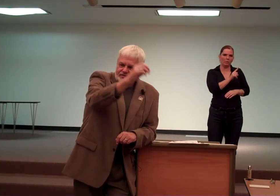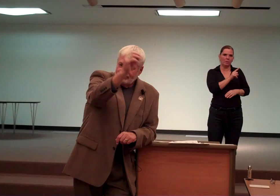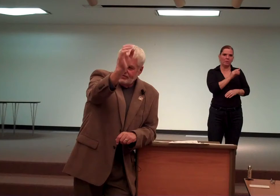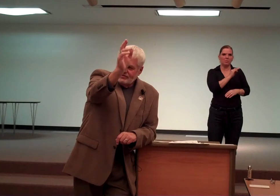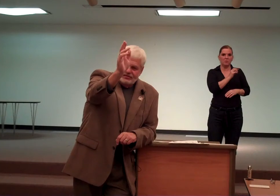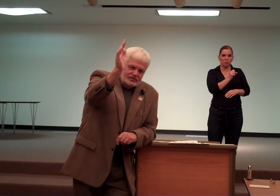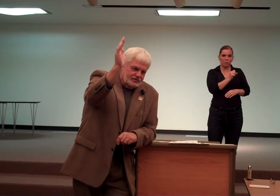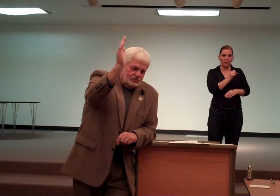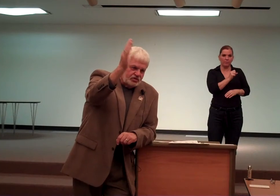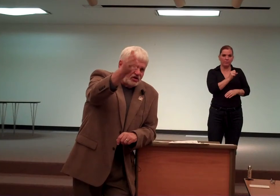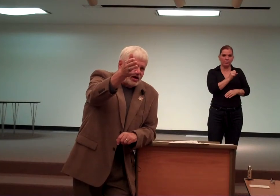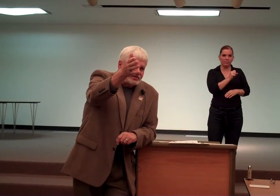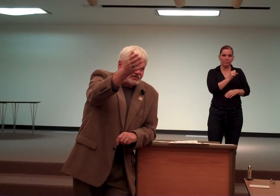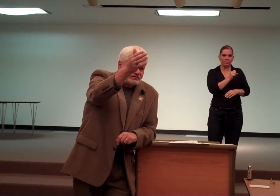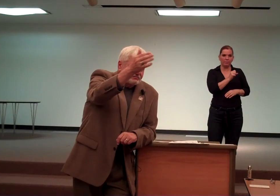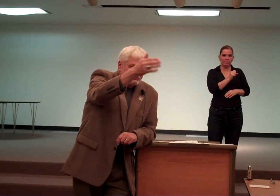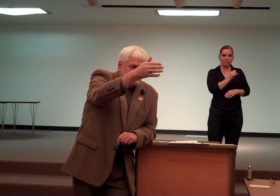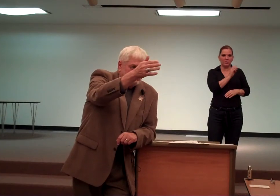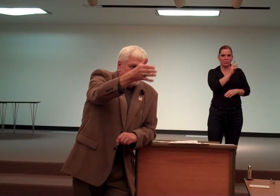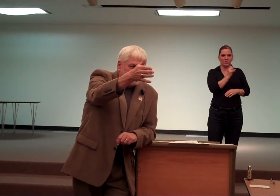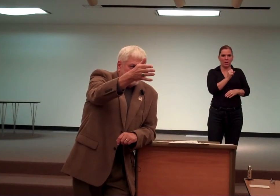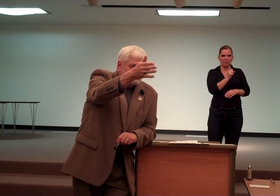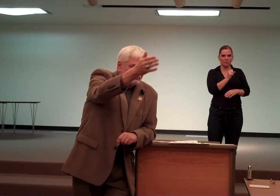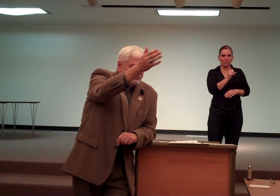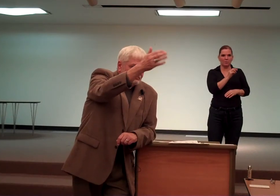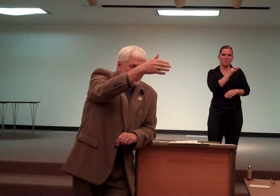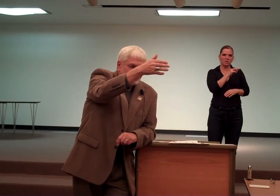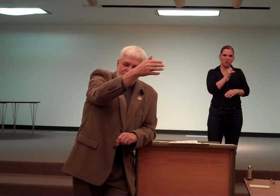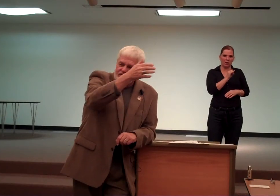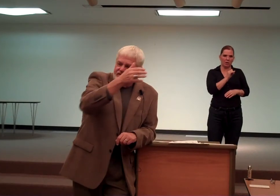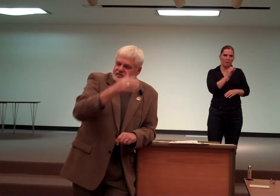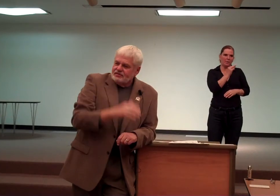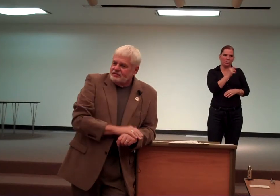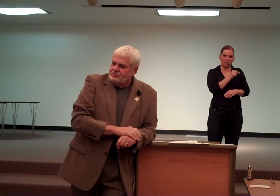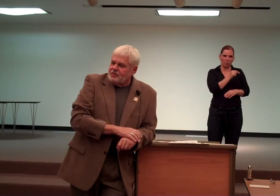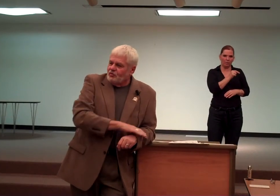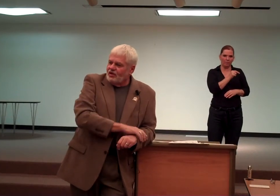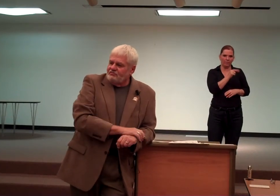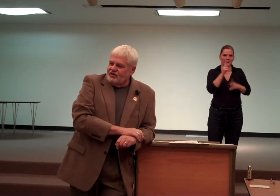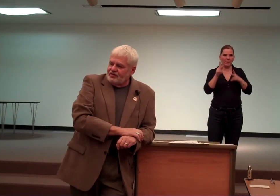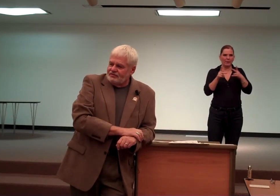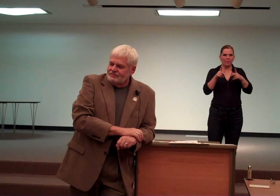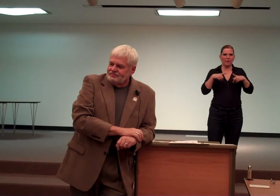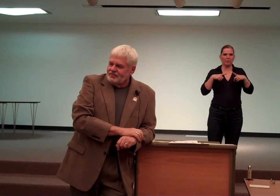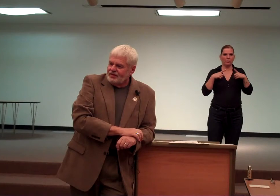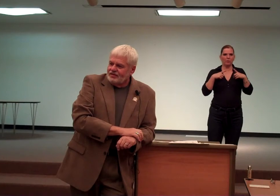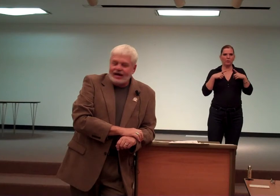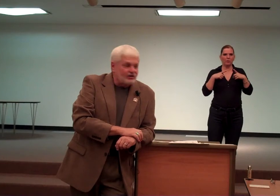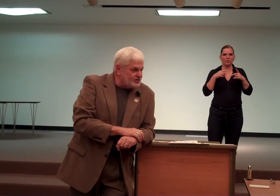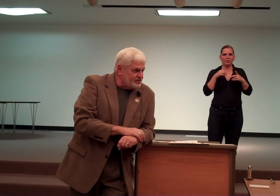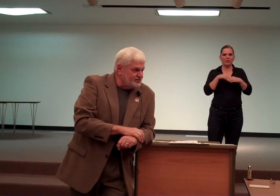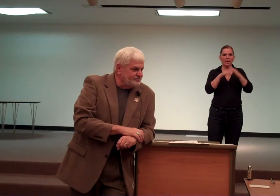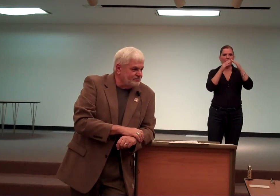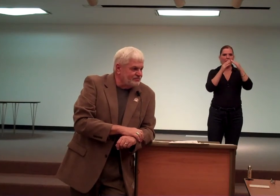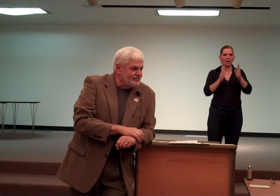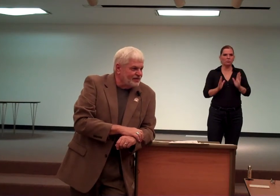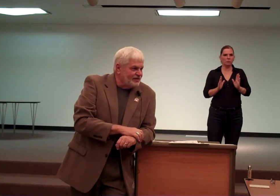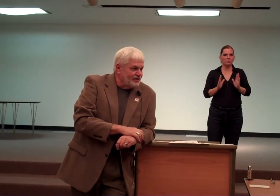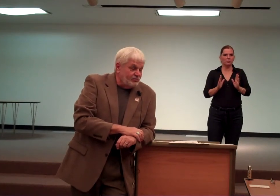Missouri, Wisconsin, Michigan, Minnesota. People live in